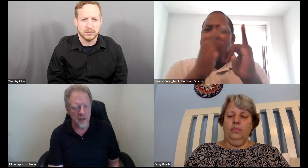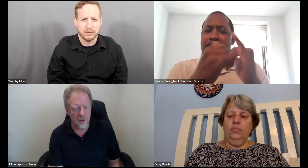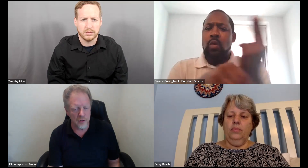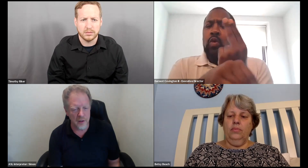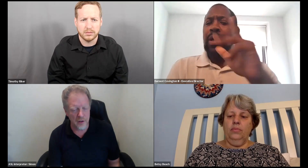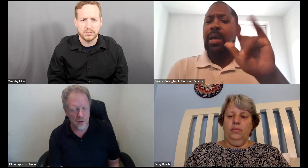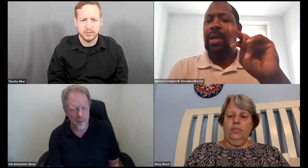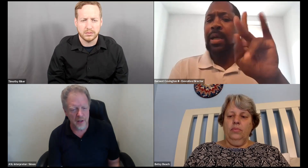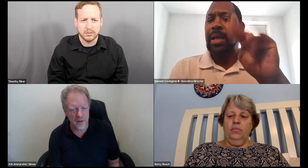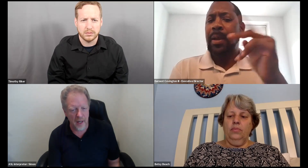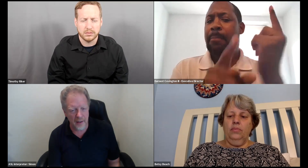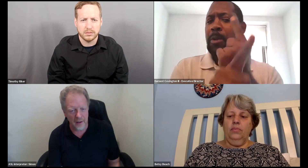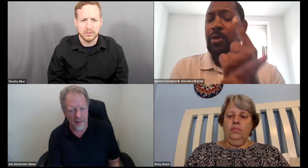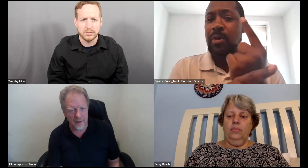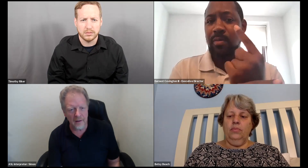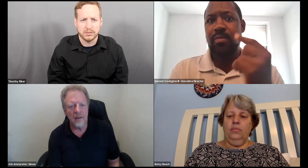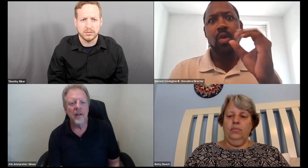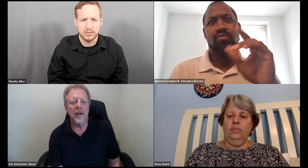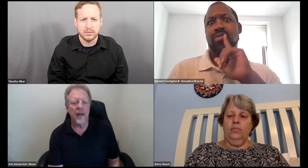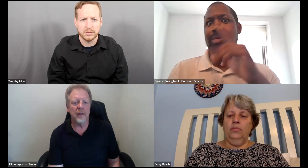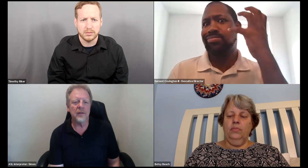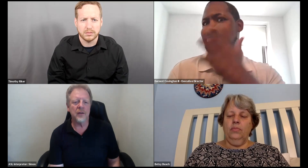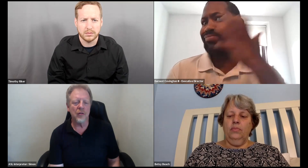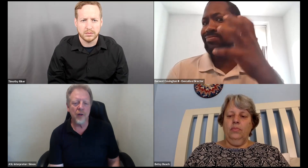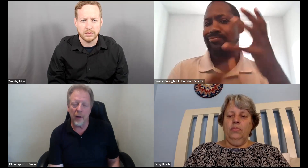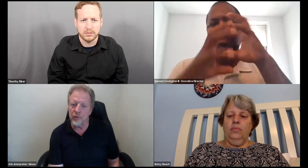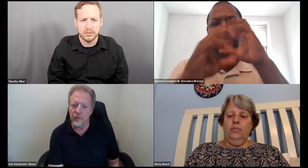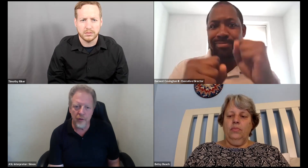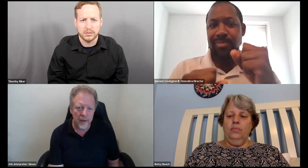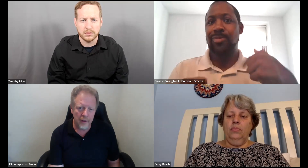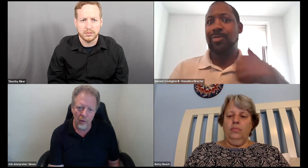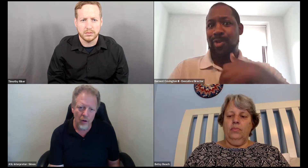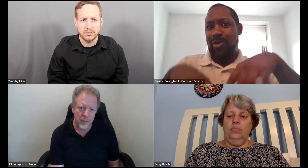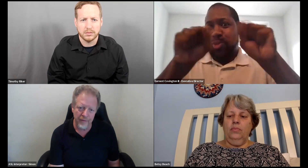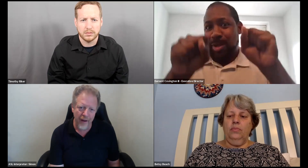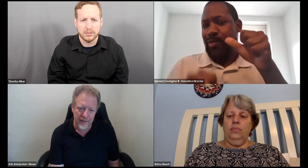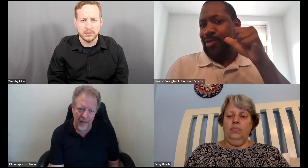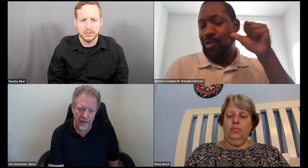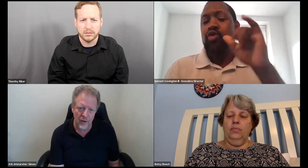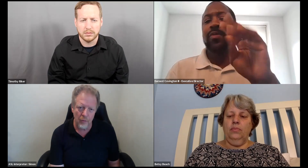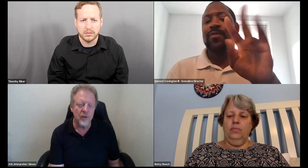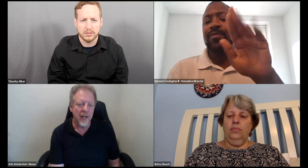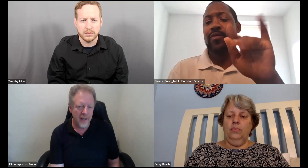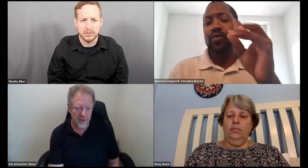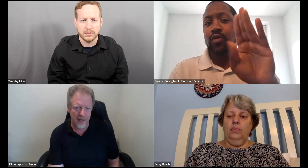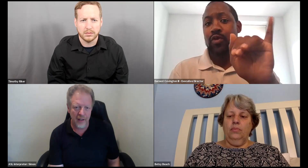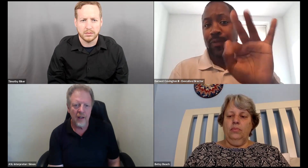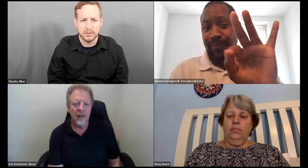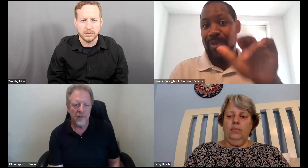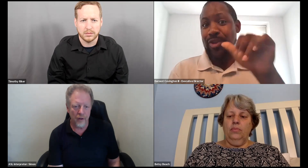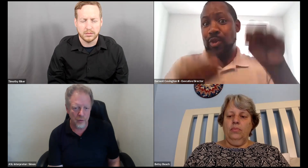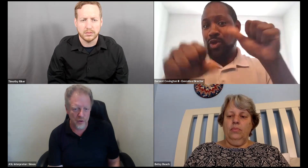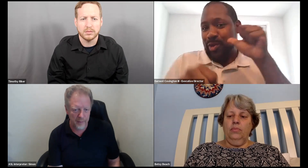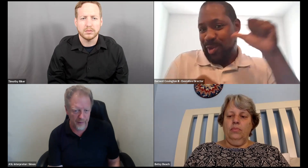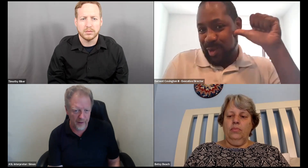like such using social media such as LinkedIn. And so really, it was really awesome and fascinating. So we took that yesterday,